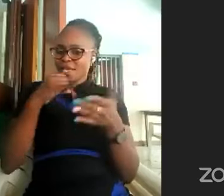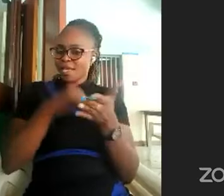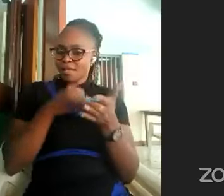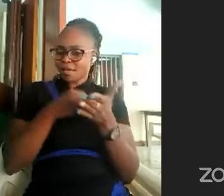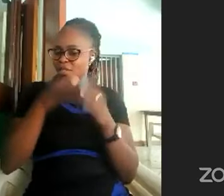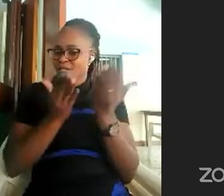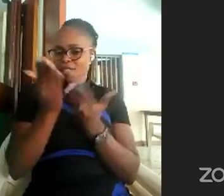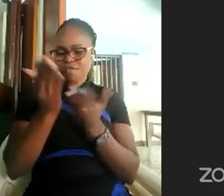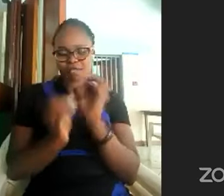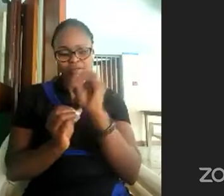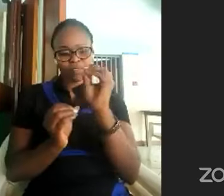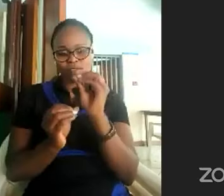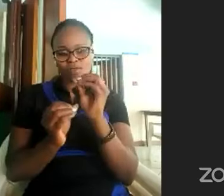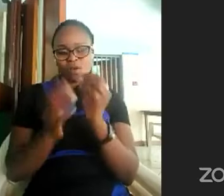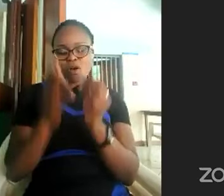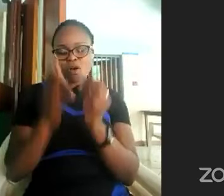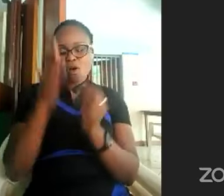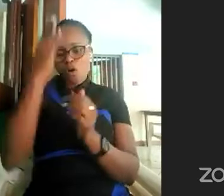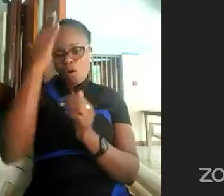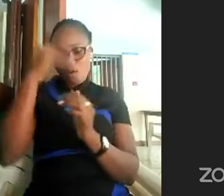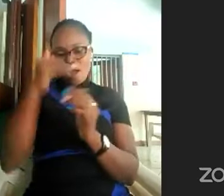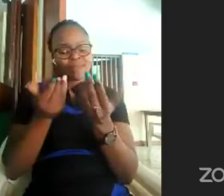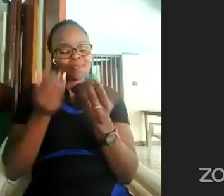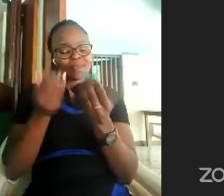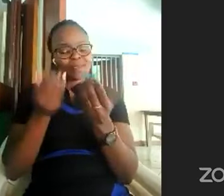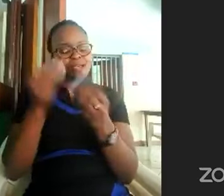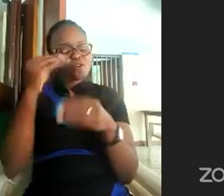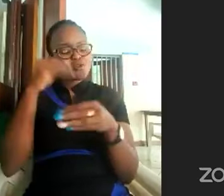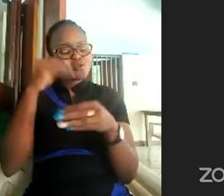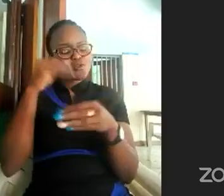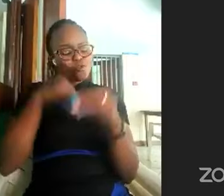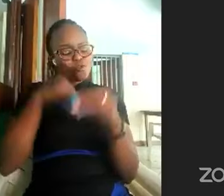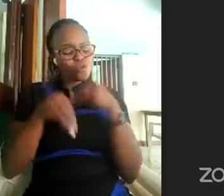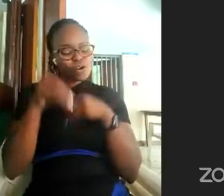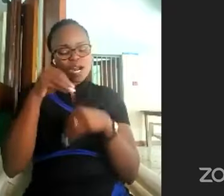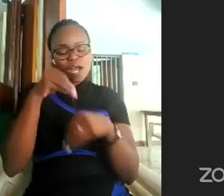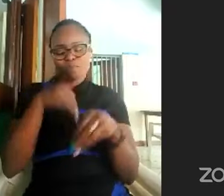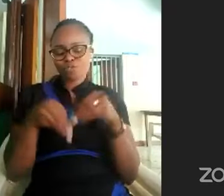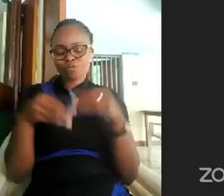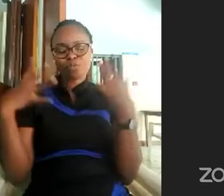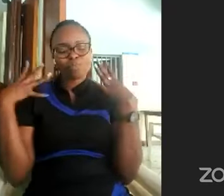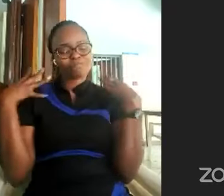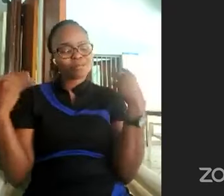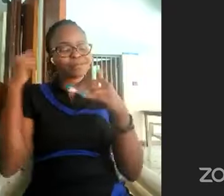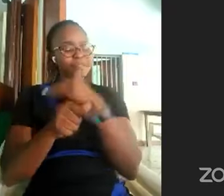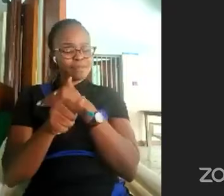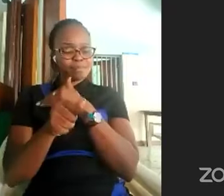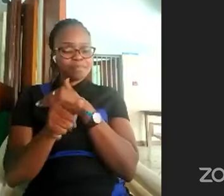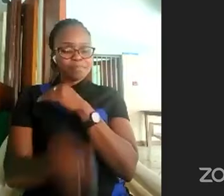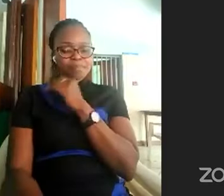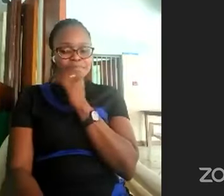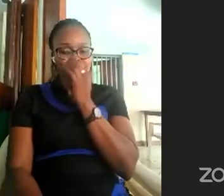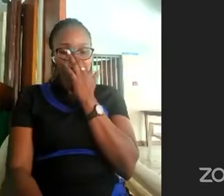The corrupt practices of ways or means of identifying people who are supposed to benefit from these services hinders them